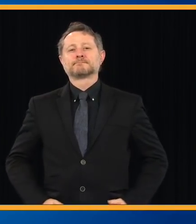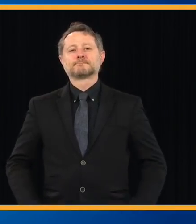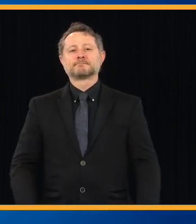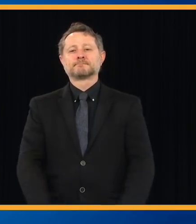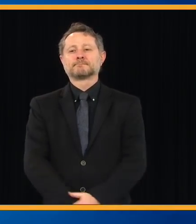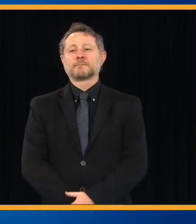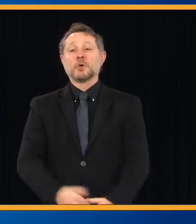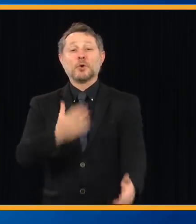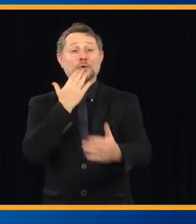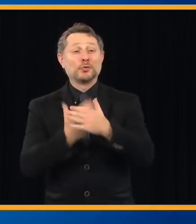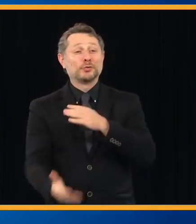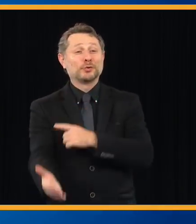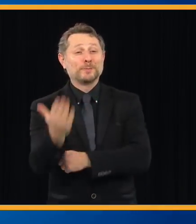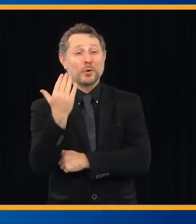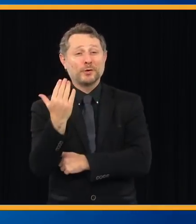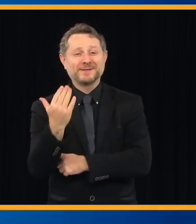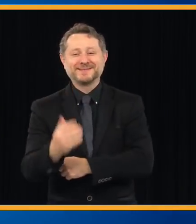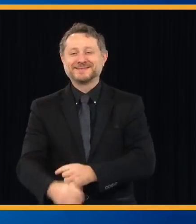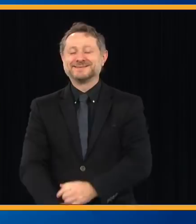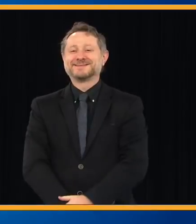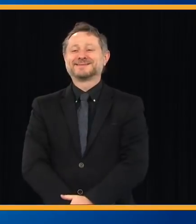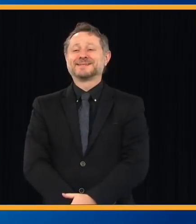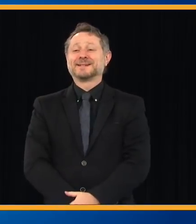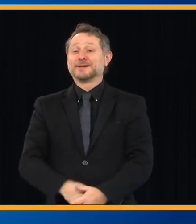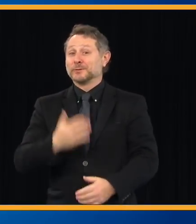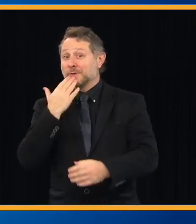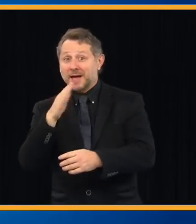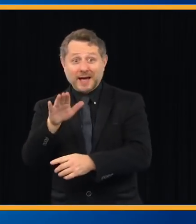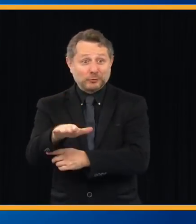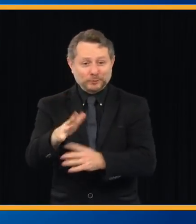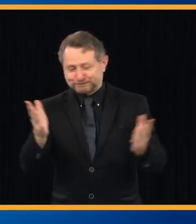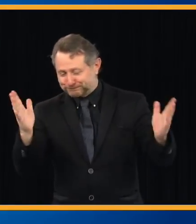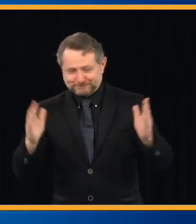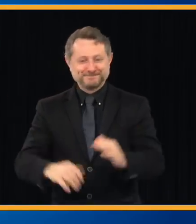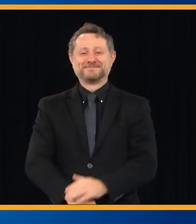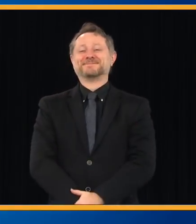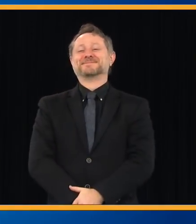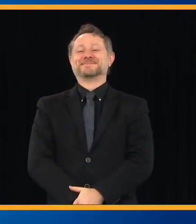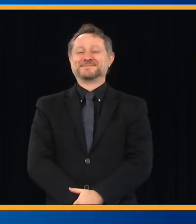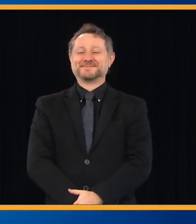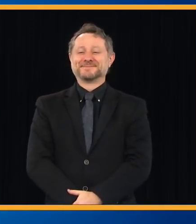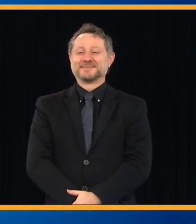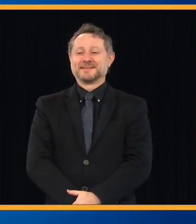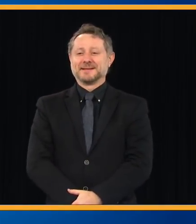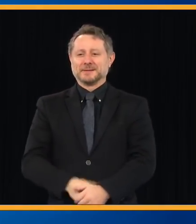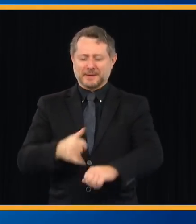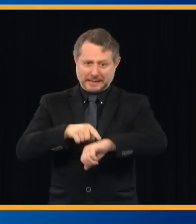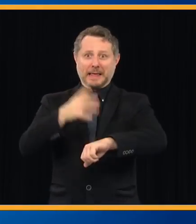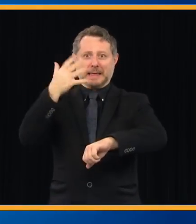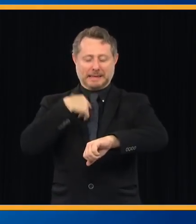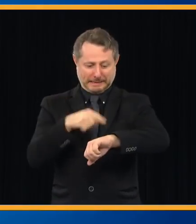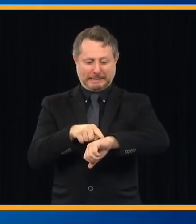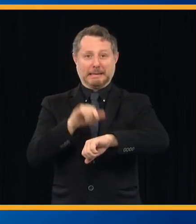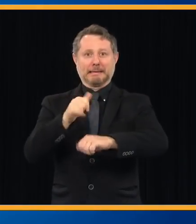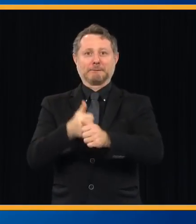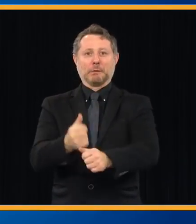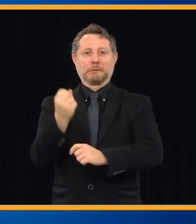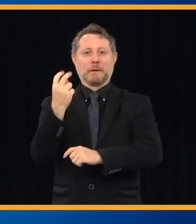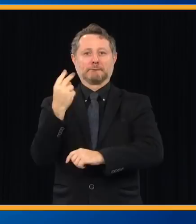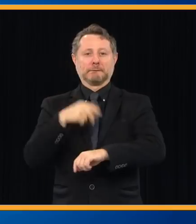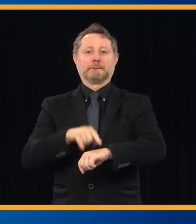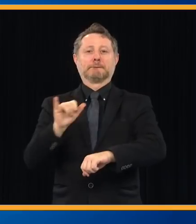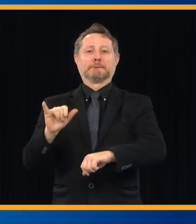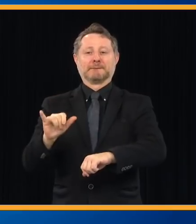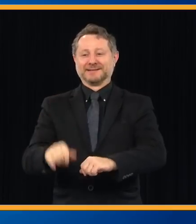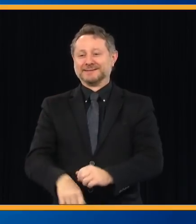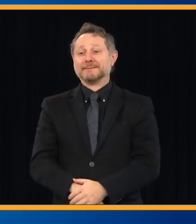Good morning, or good afternoon, depending on how accurate your watch is. Let me introduce the people who are with